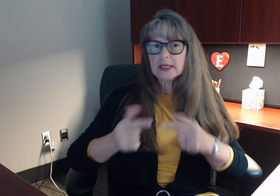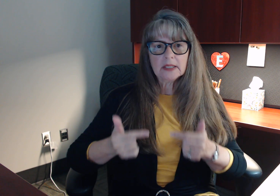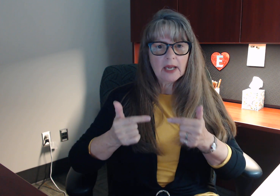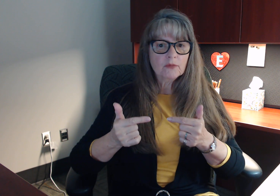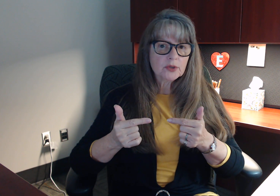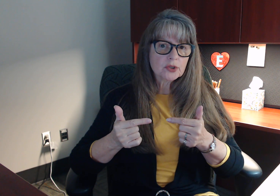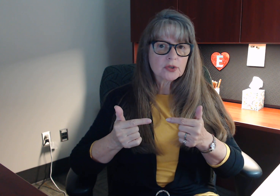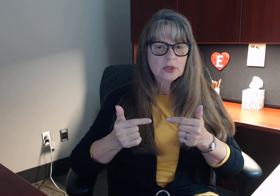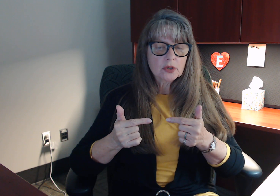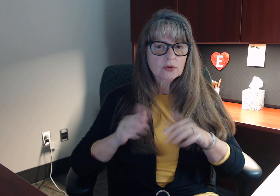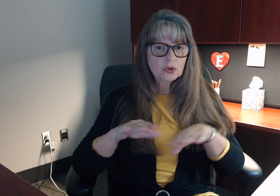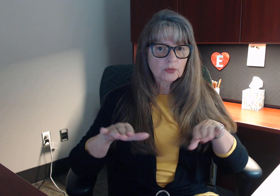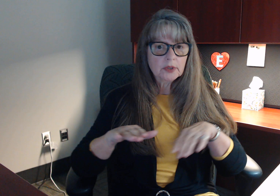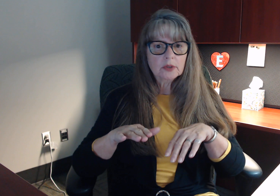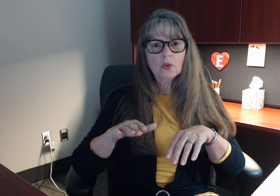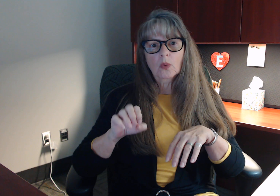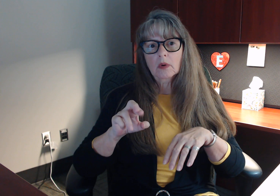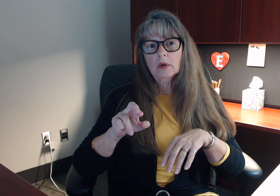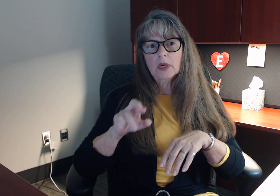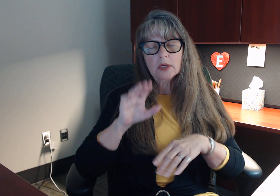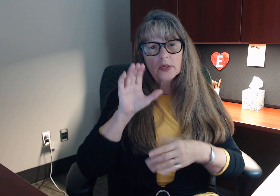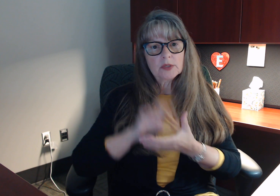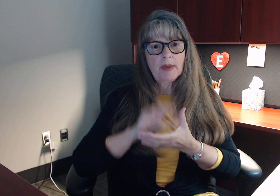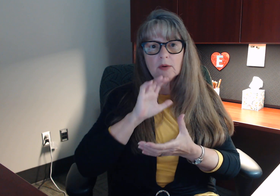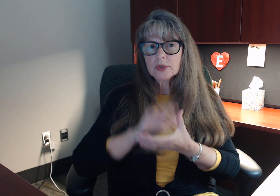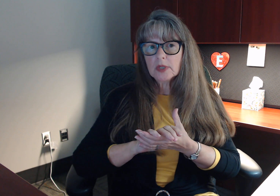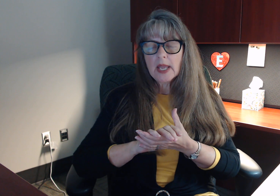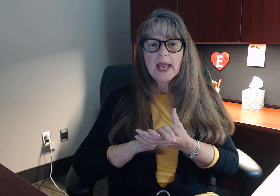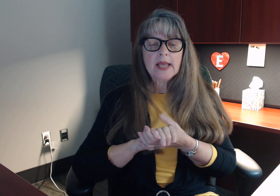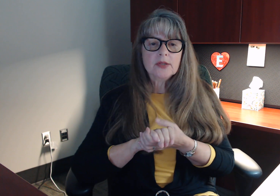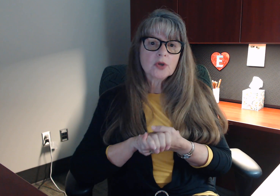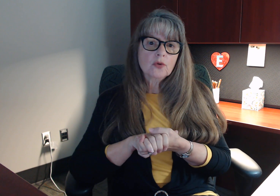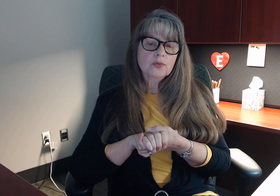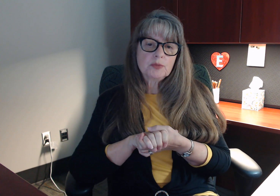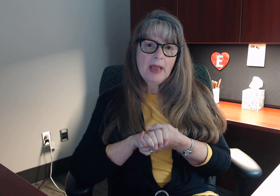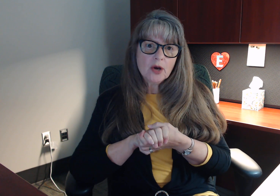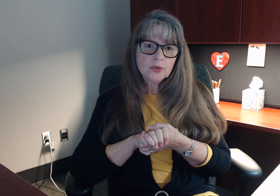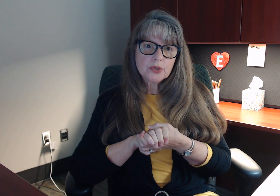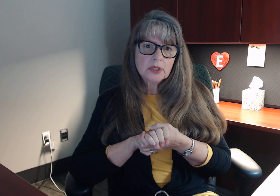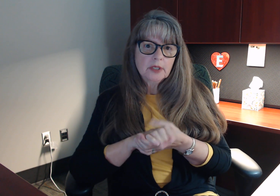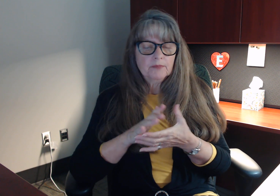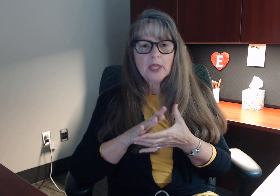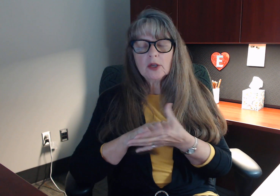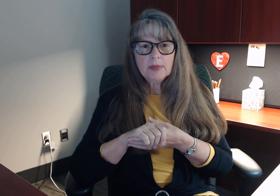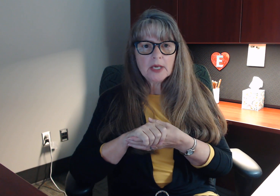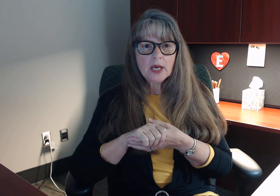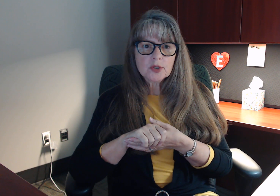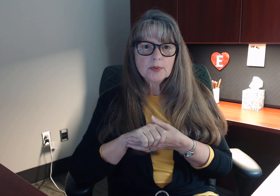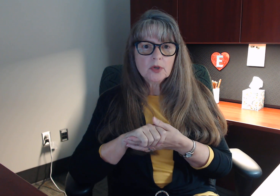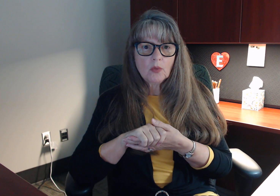life, which is children or a spouse. And so spouse, it could be a husband or a